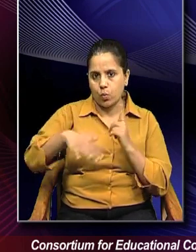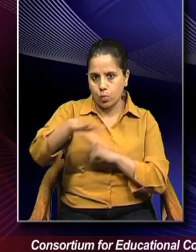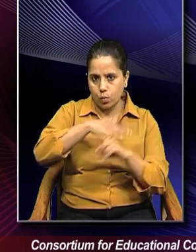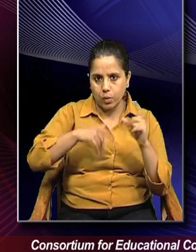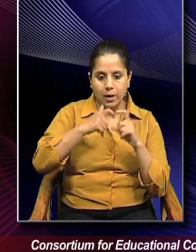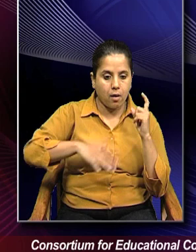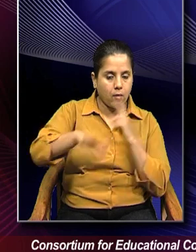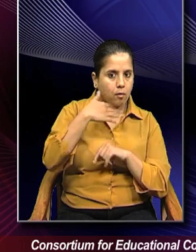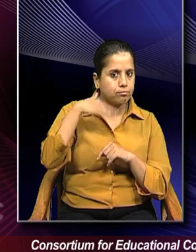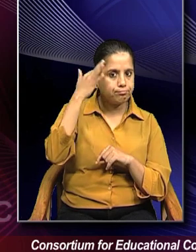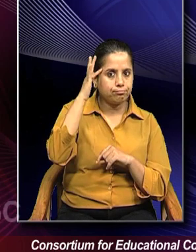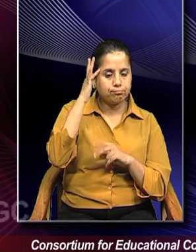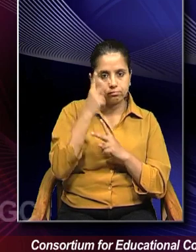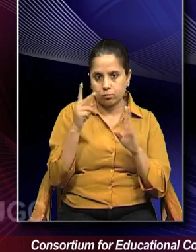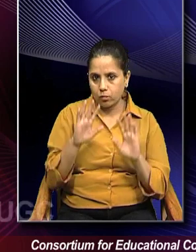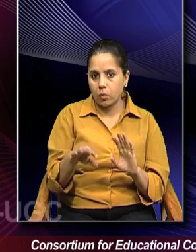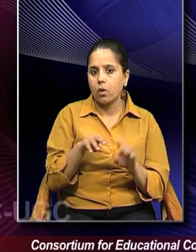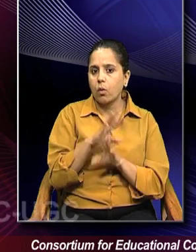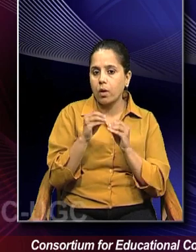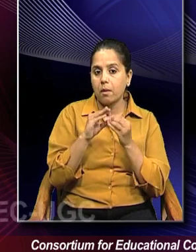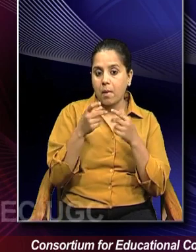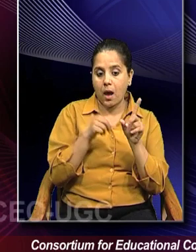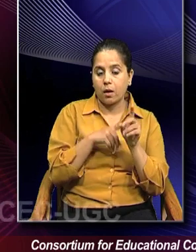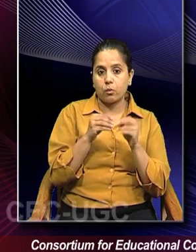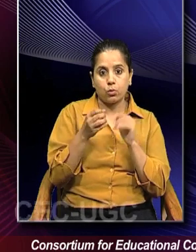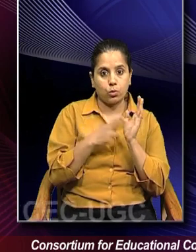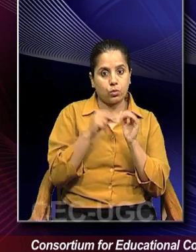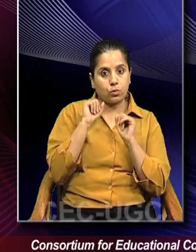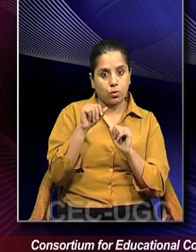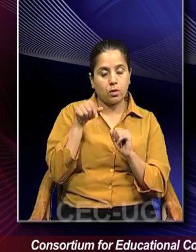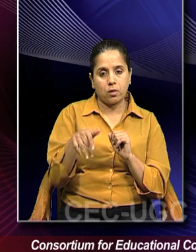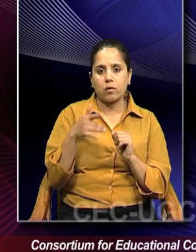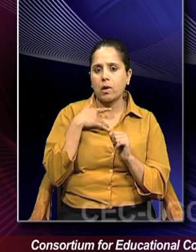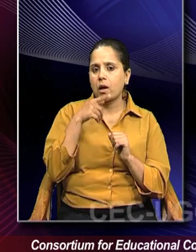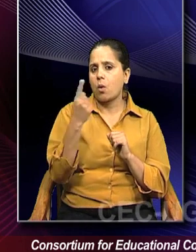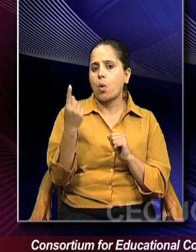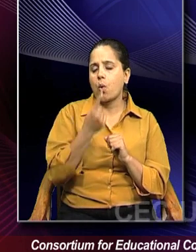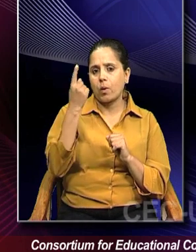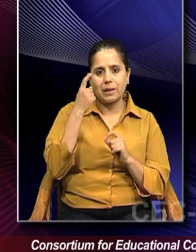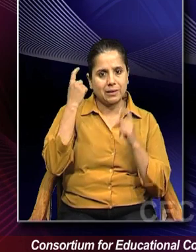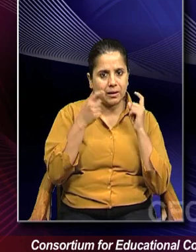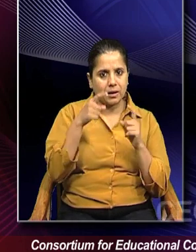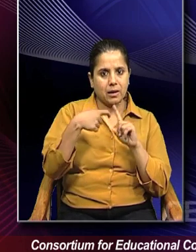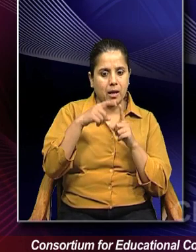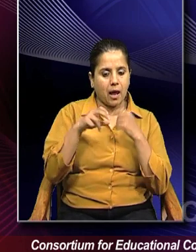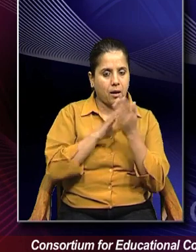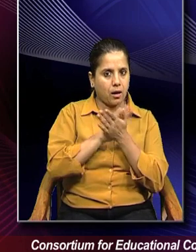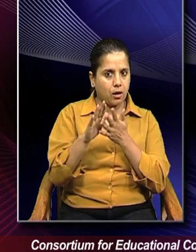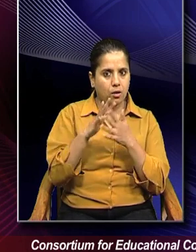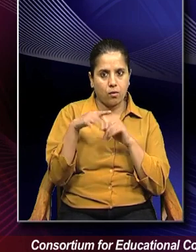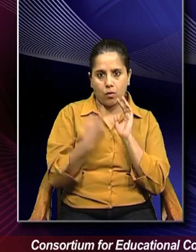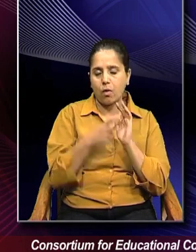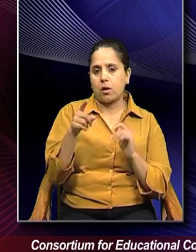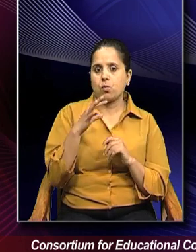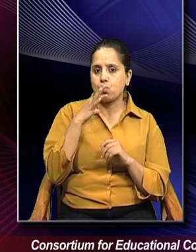environmental concerns. So, Barry Buzan's position goes beyond that of Kenneth Waltz, who was a